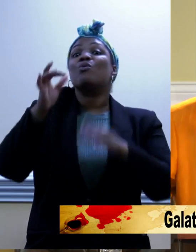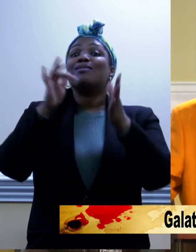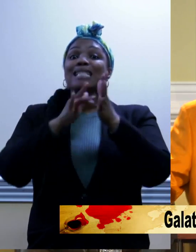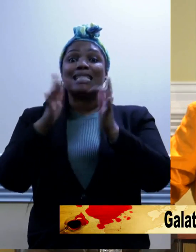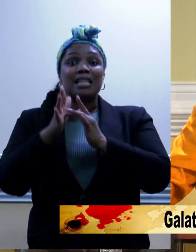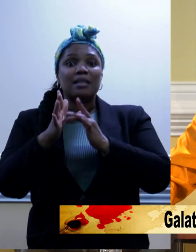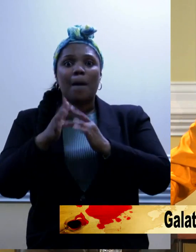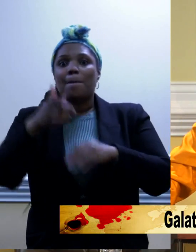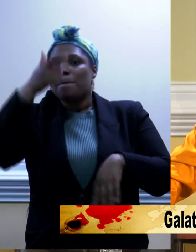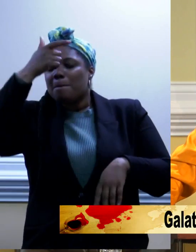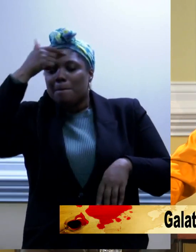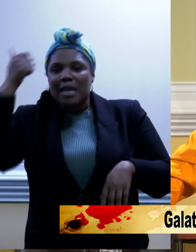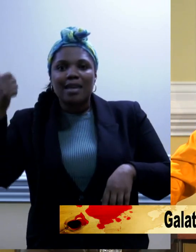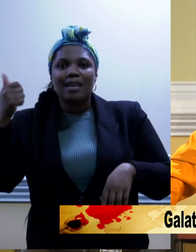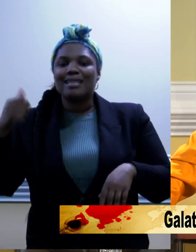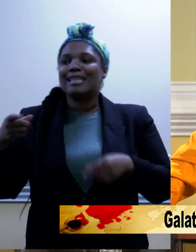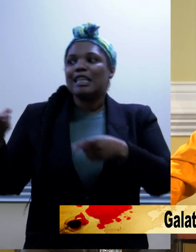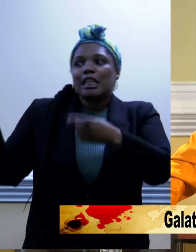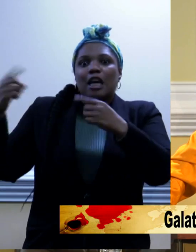Because he come through the lineage of Abraham.